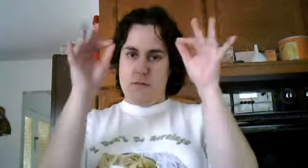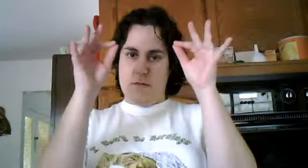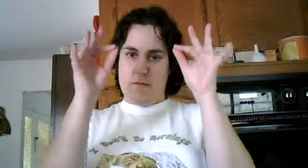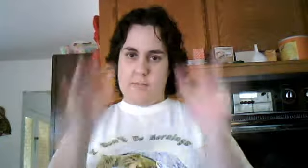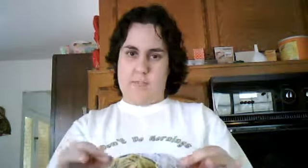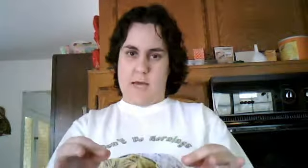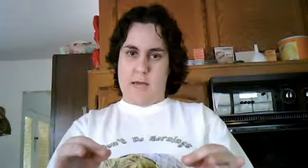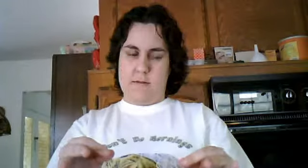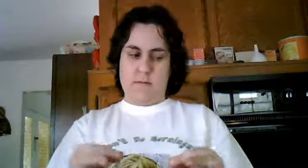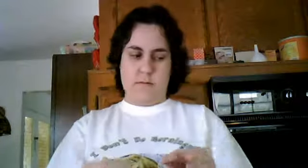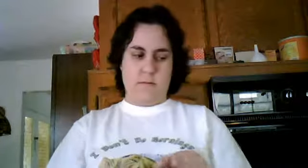Decide.